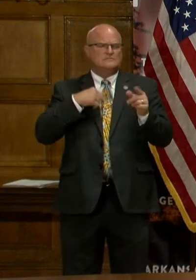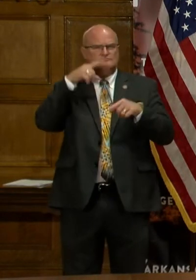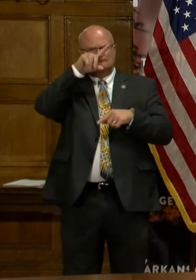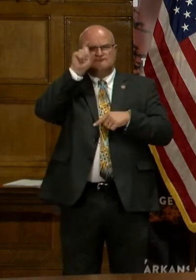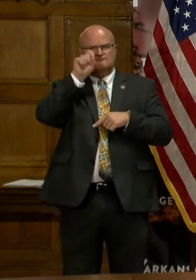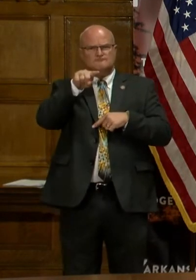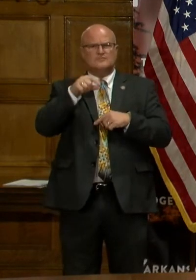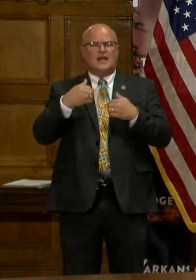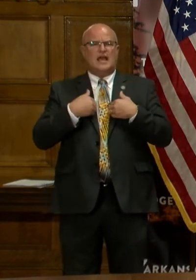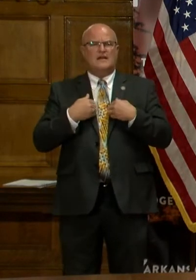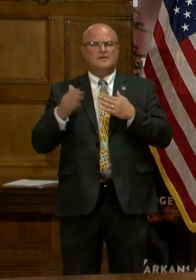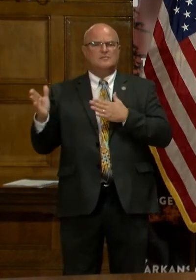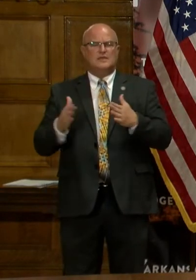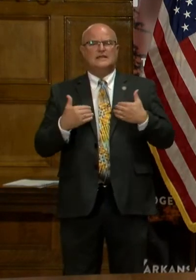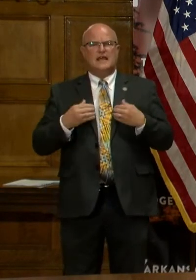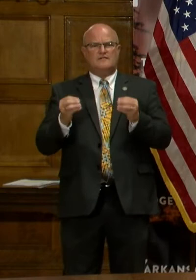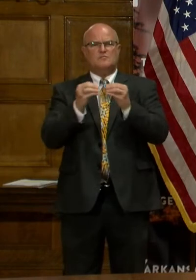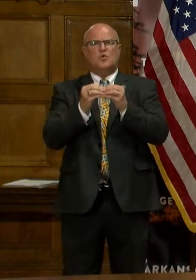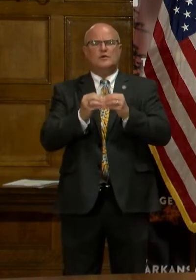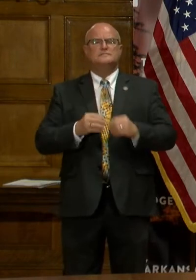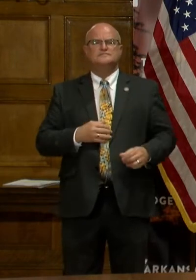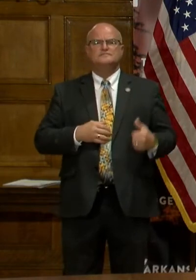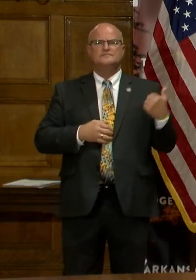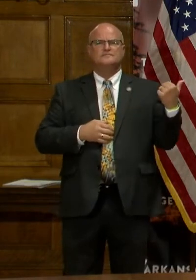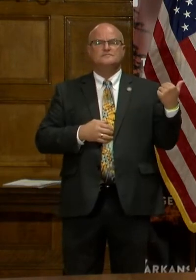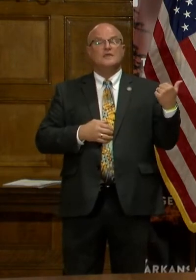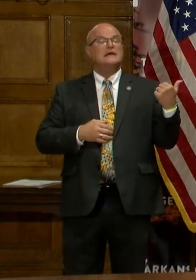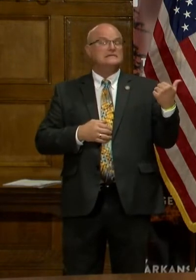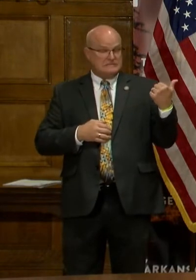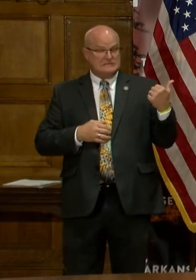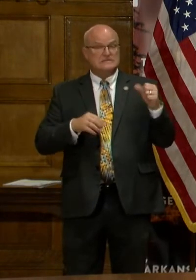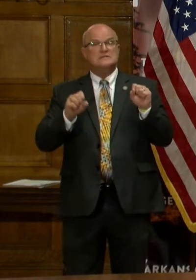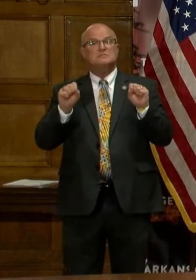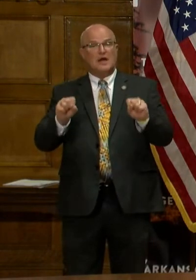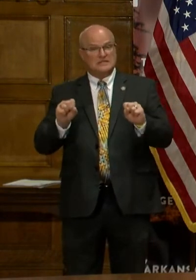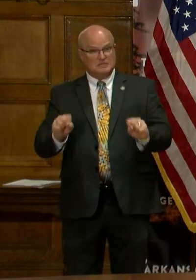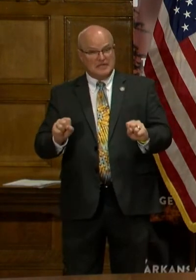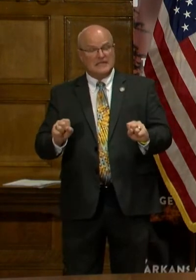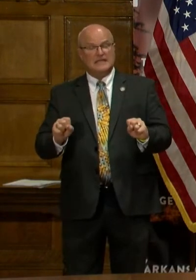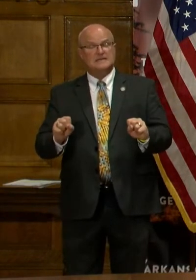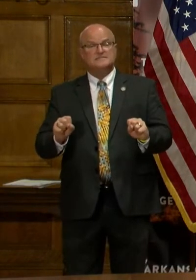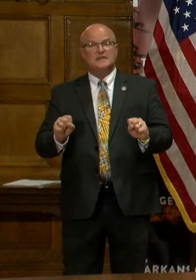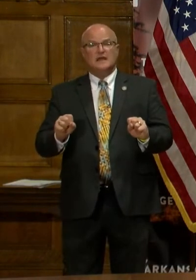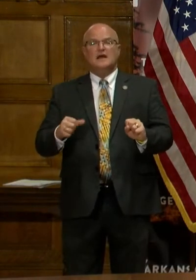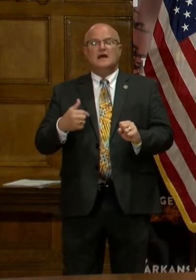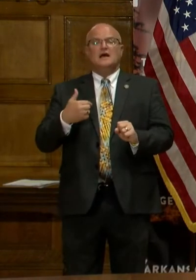wondering if you're planning to do that. That's a possibility.